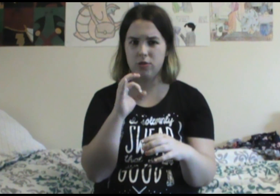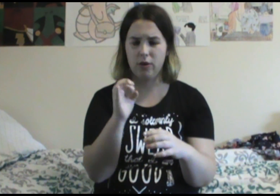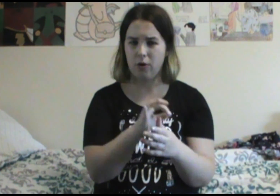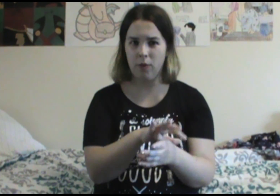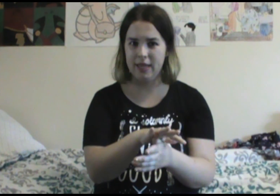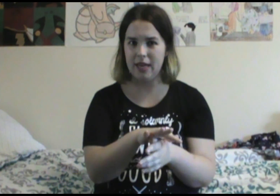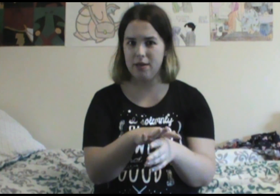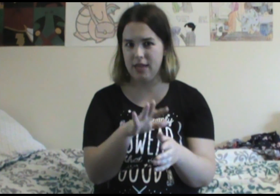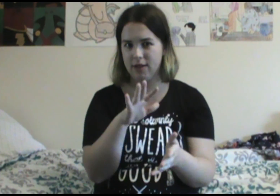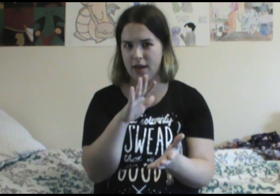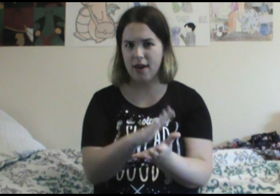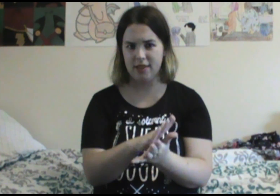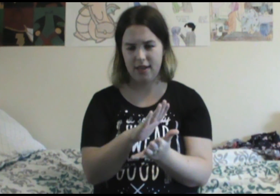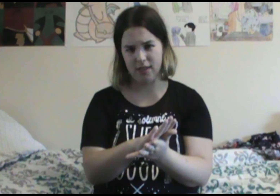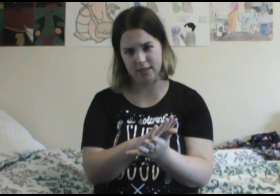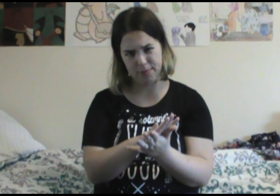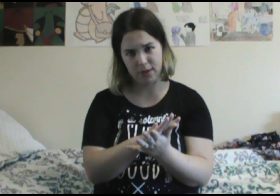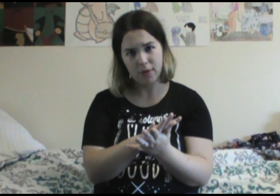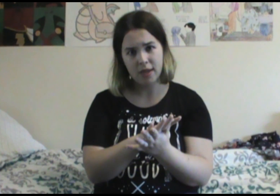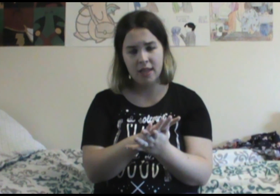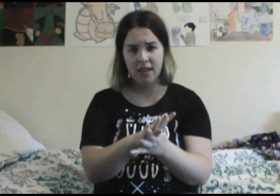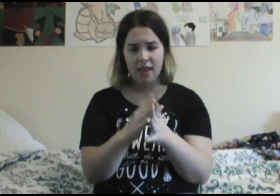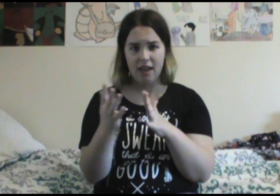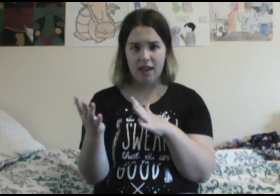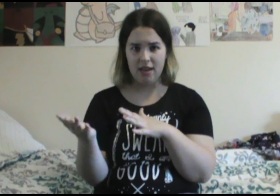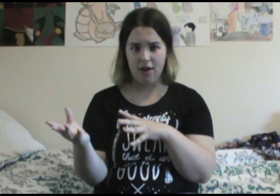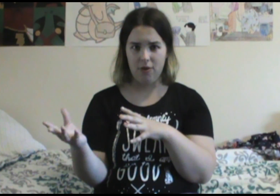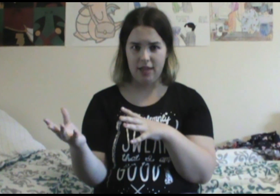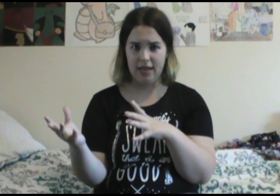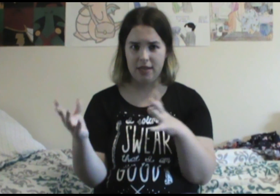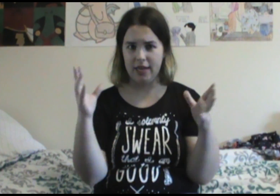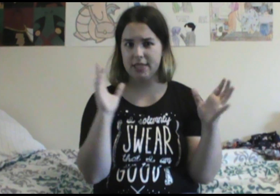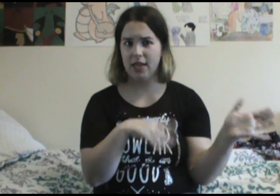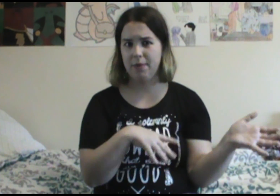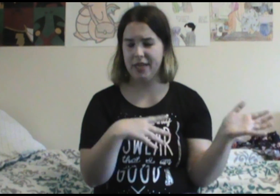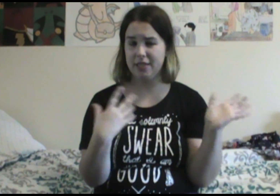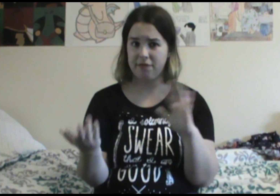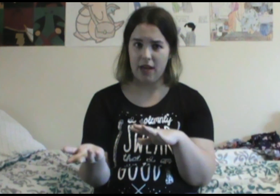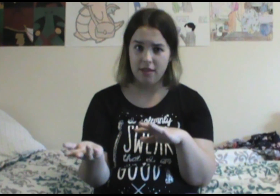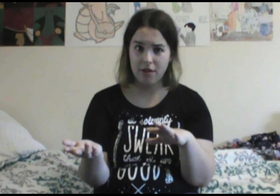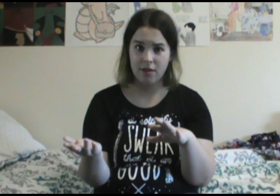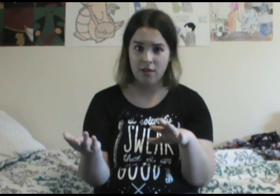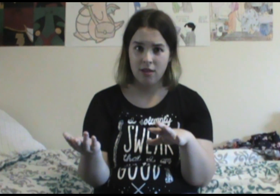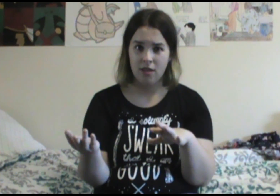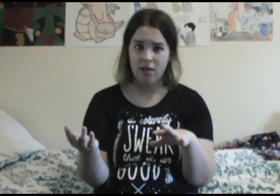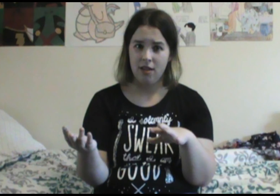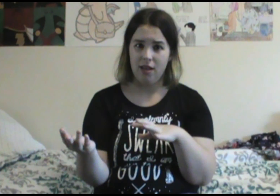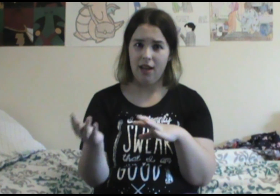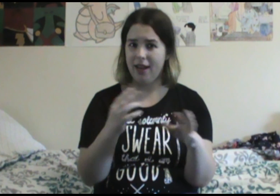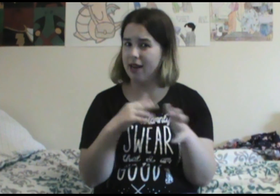of coin that David got at the end of this episode. And how that connects him and his father. I kind of